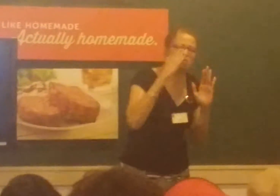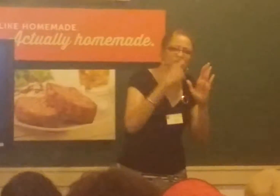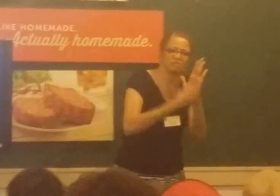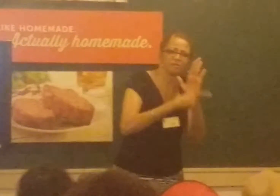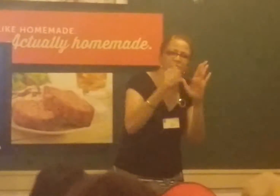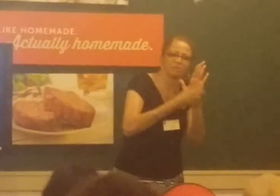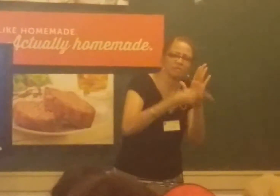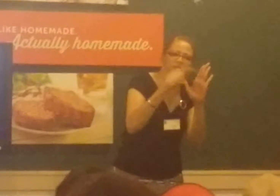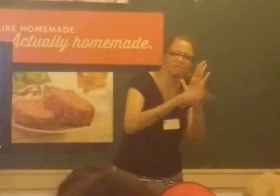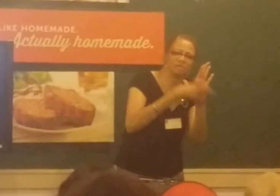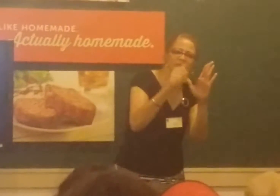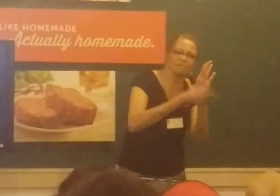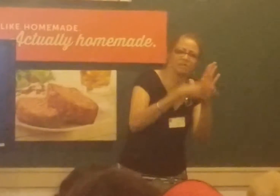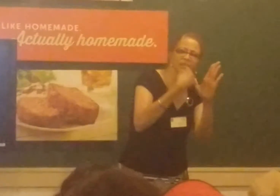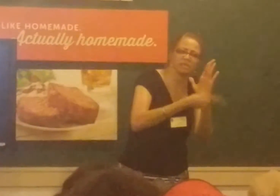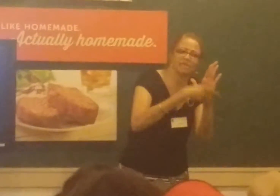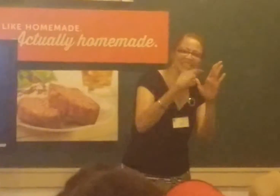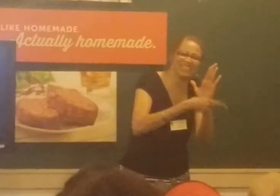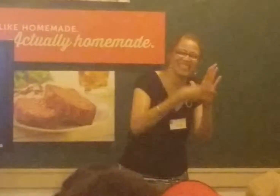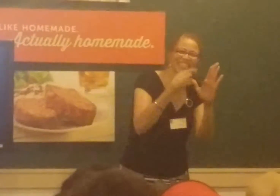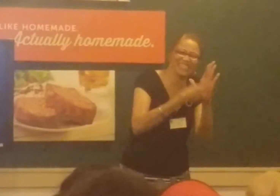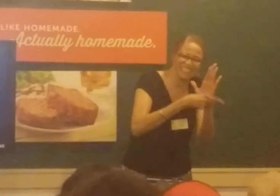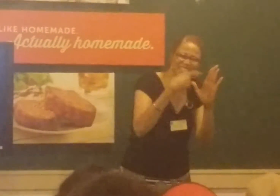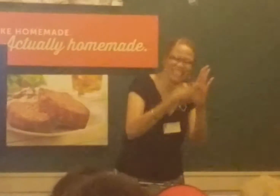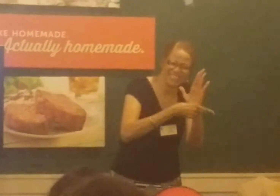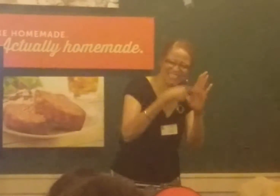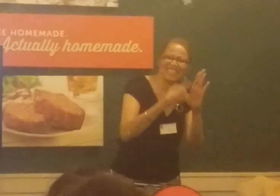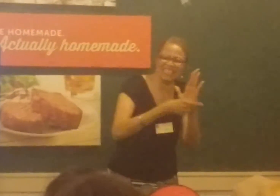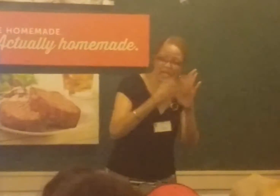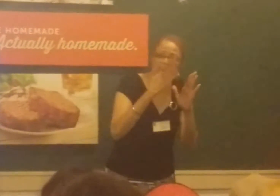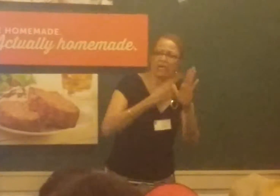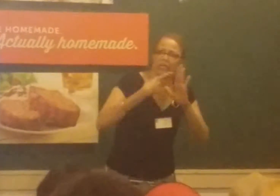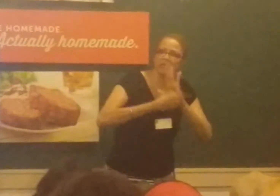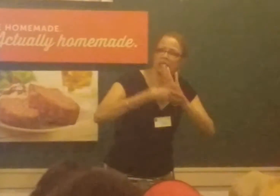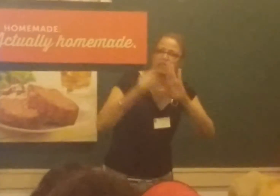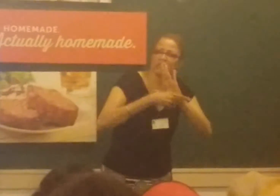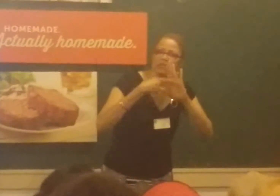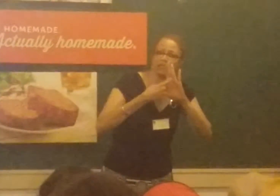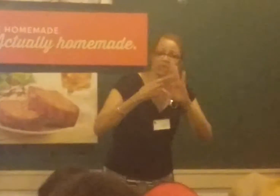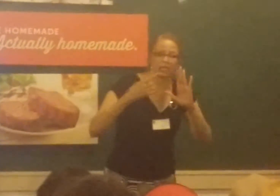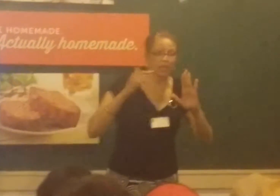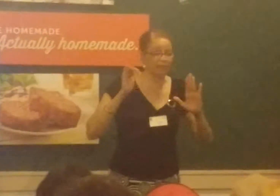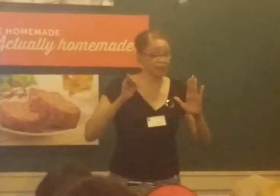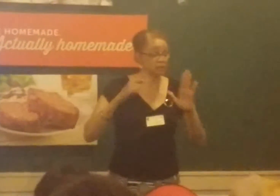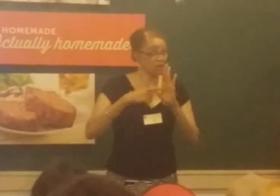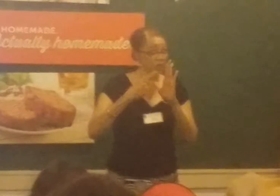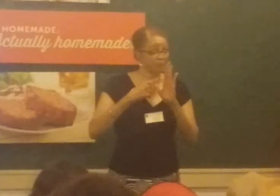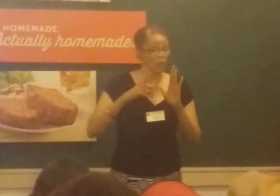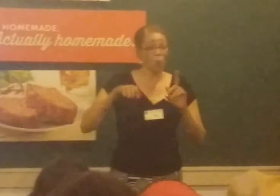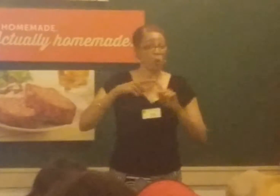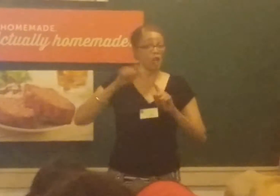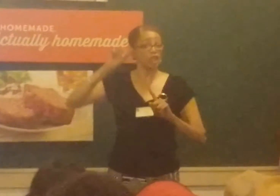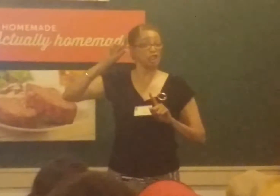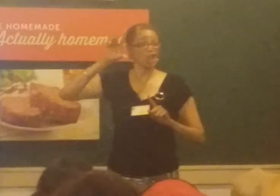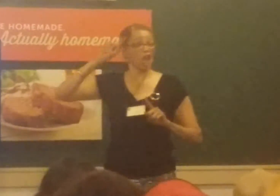a child, you had all this criticism coming up and people talked about you and you still were learning. And sometimes,